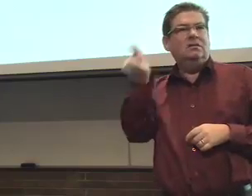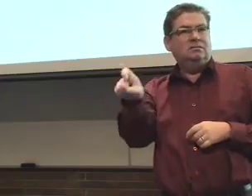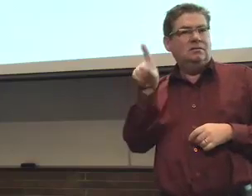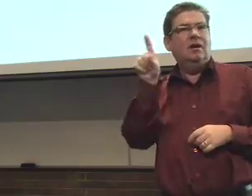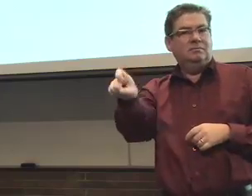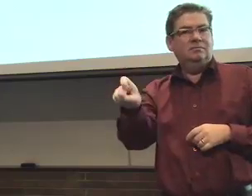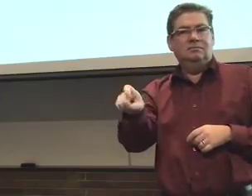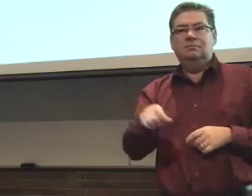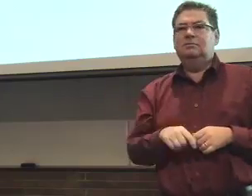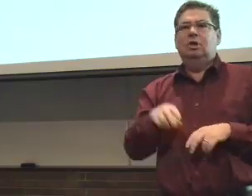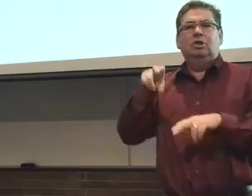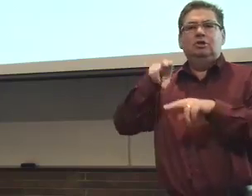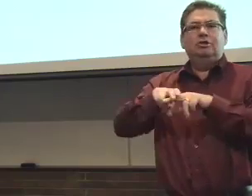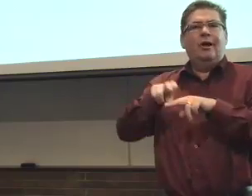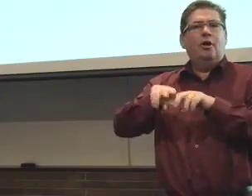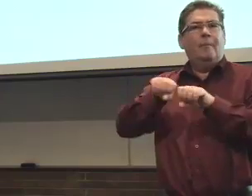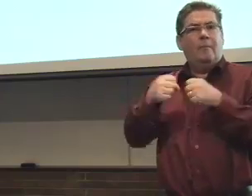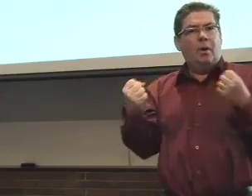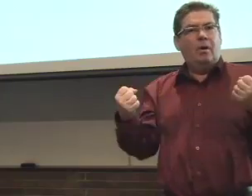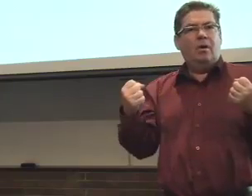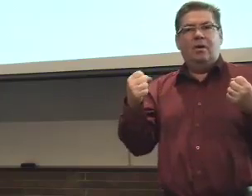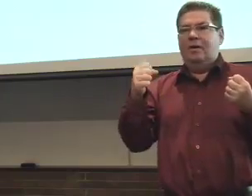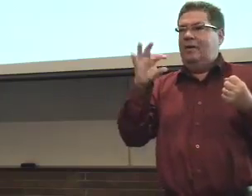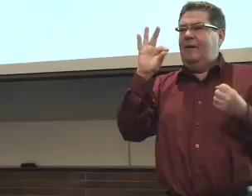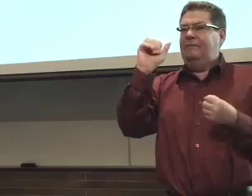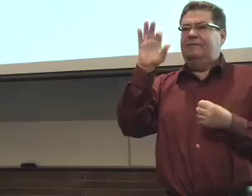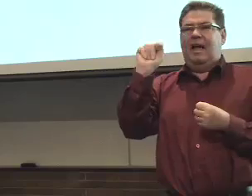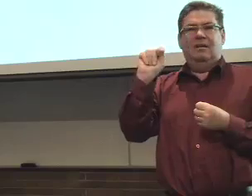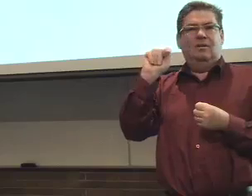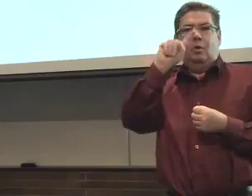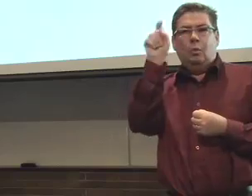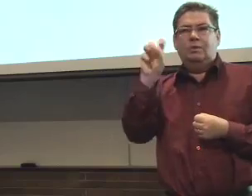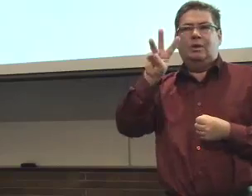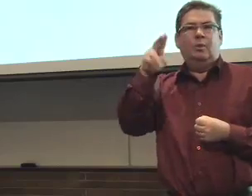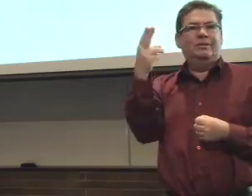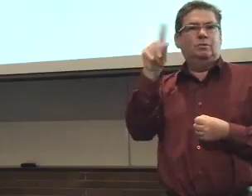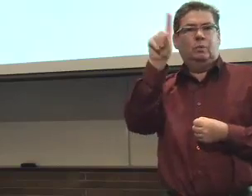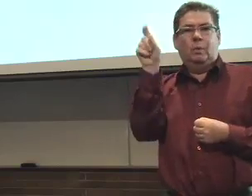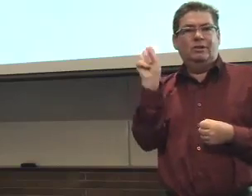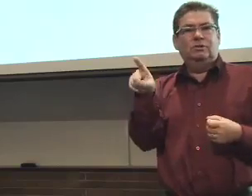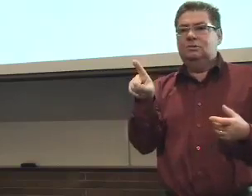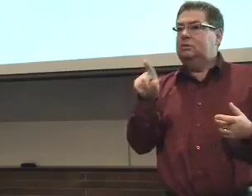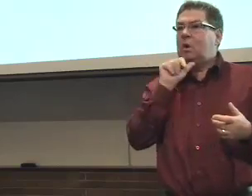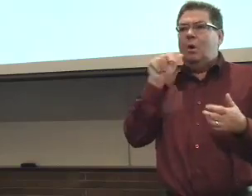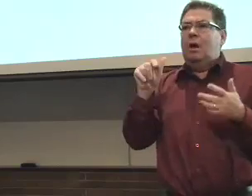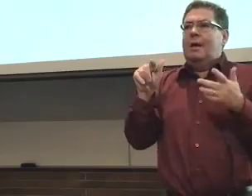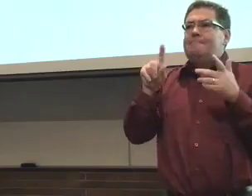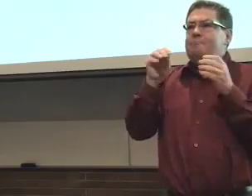What chair did she break? All explicit questions that are right there. They don't ask questions like,